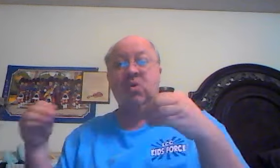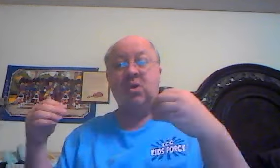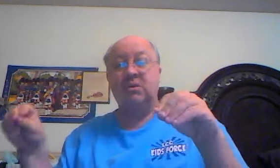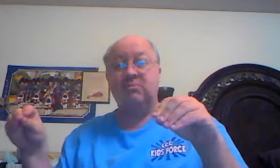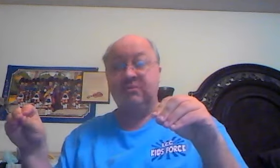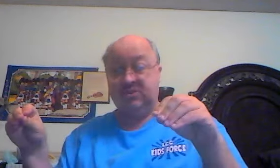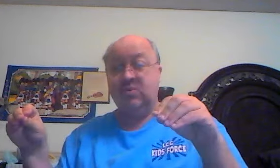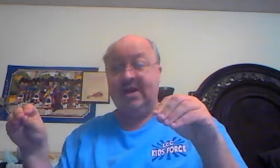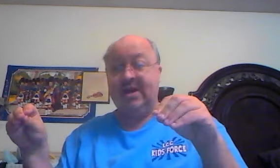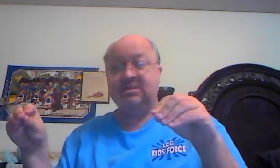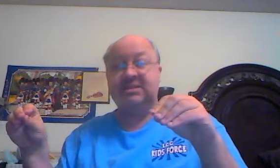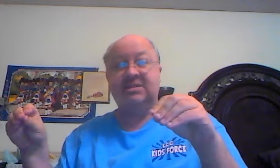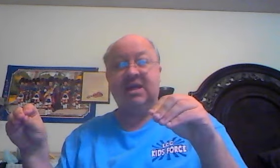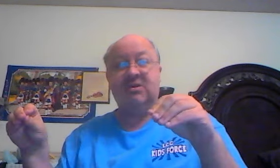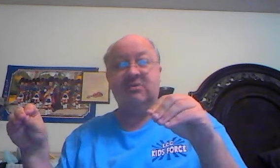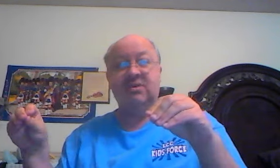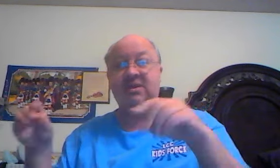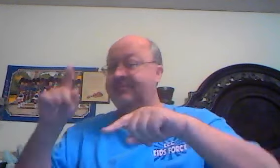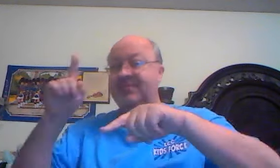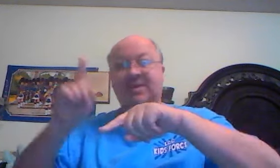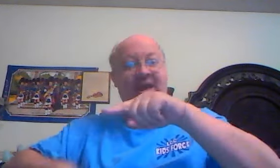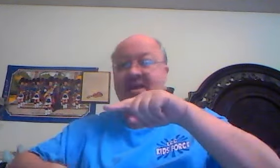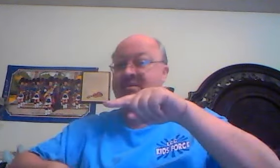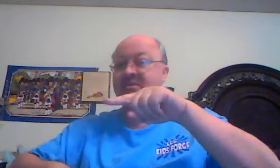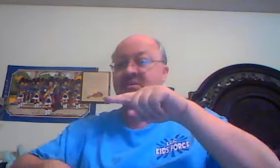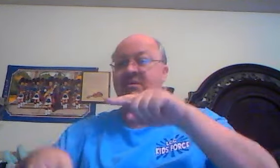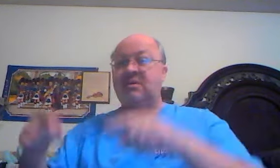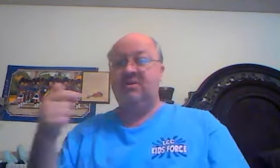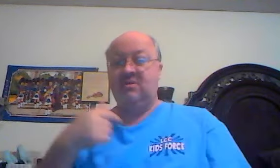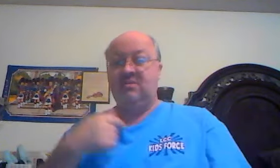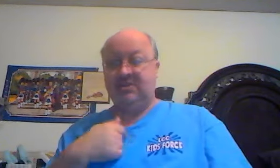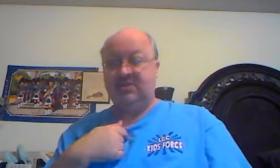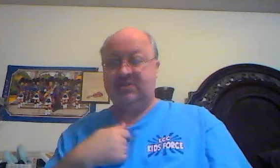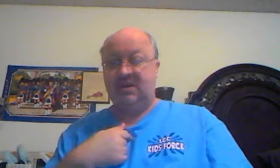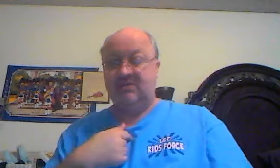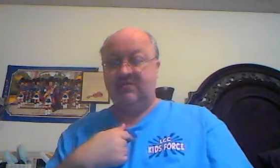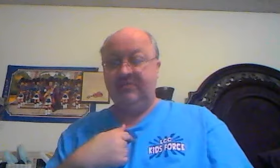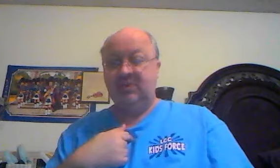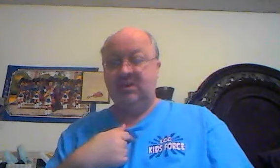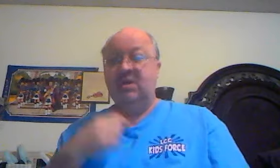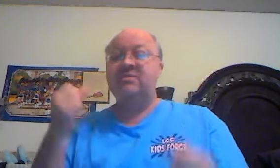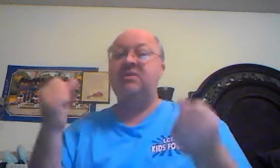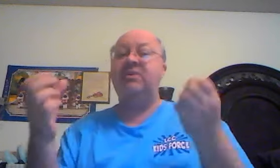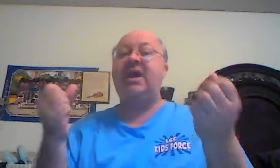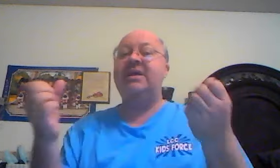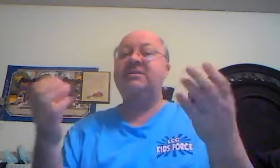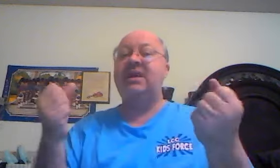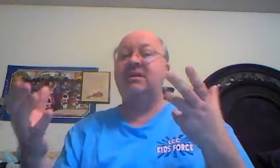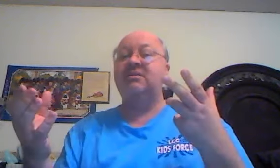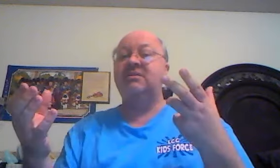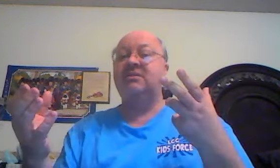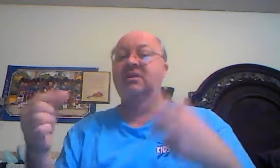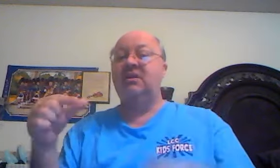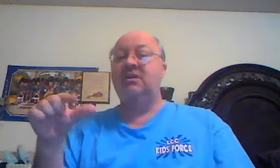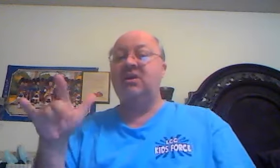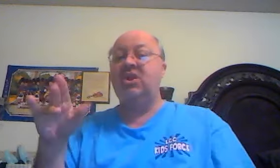store, move it twice because it's a noun, can't, and then go back to your cell. So in ASL, the